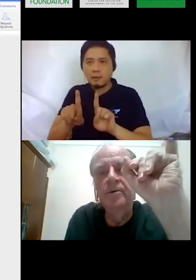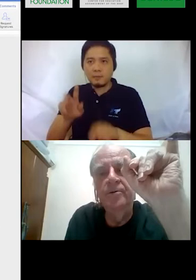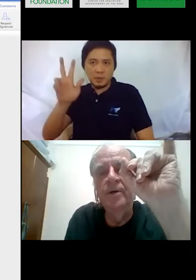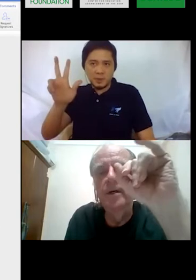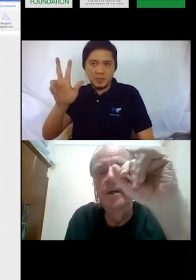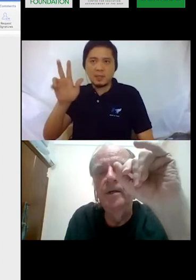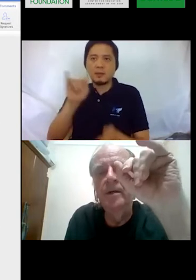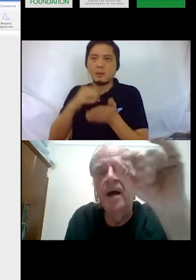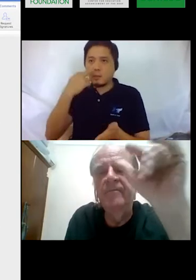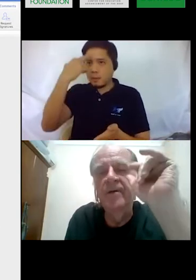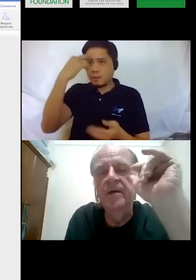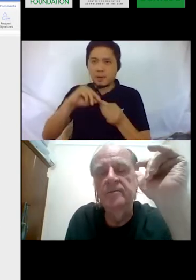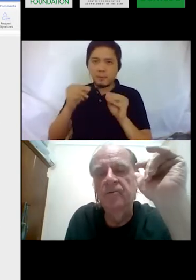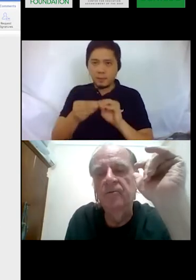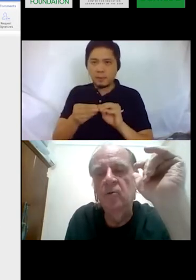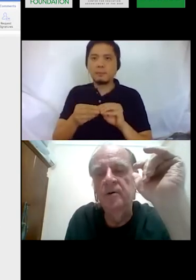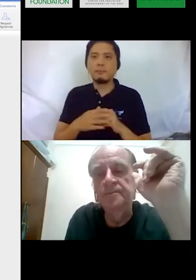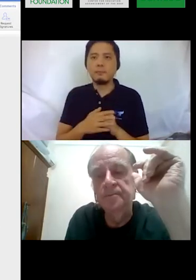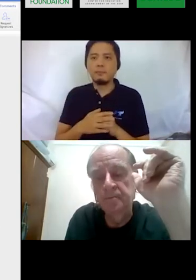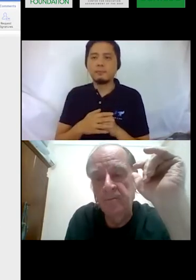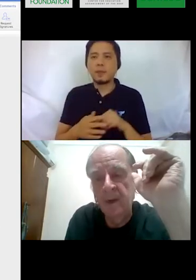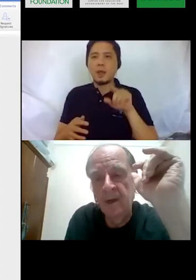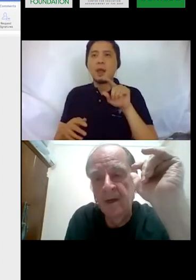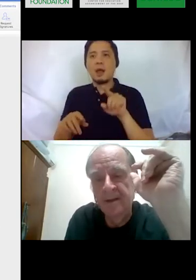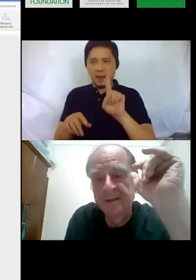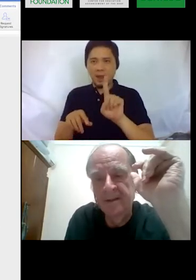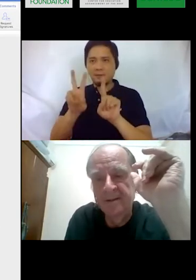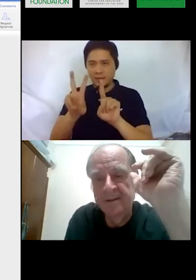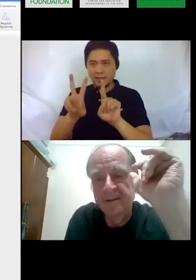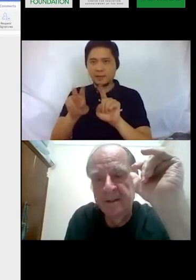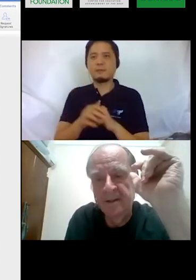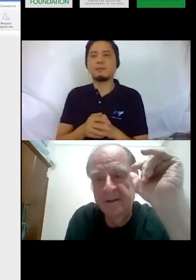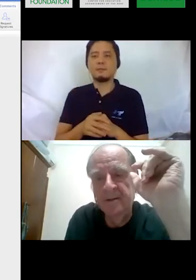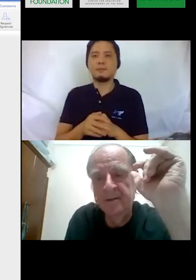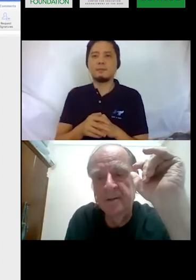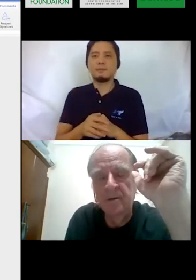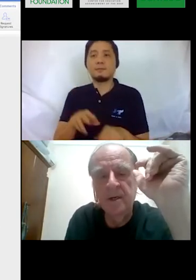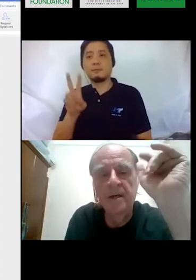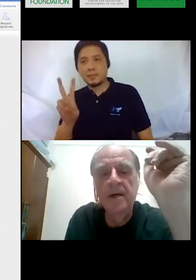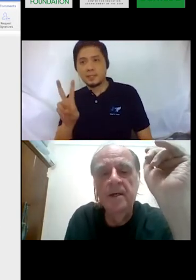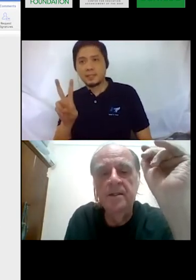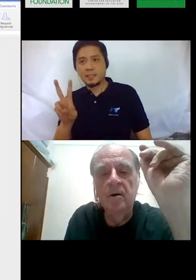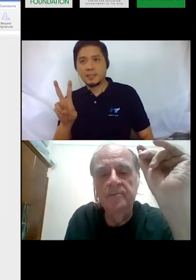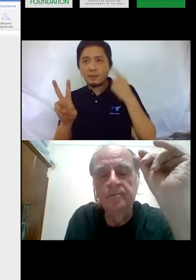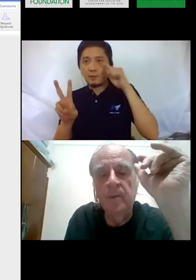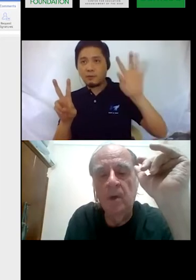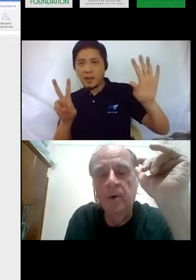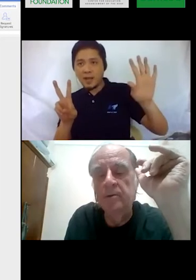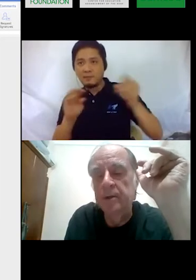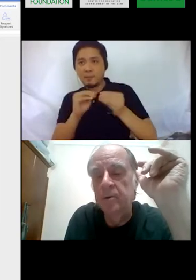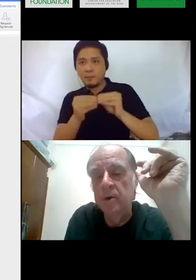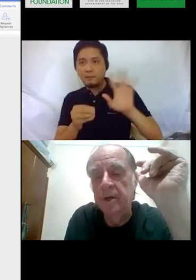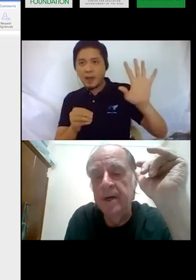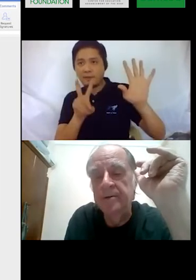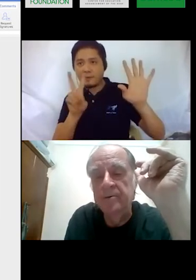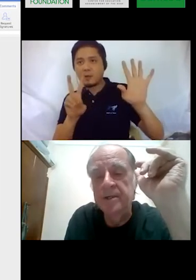1, 2, 3, and then IV for 4. Okay, so we don't